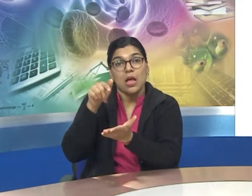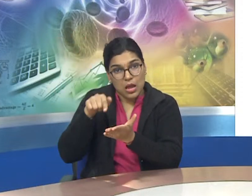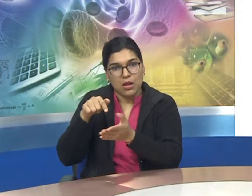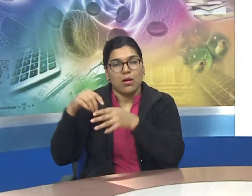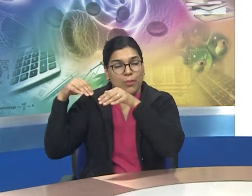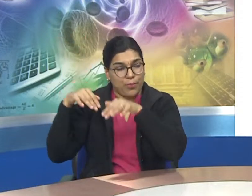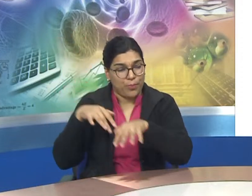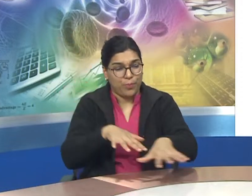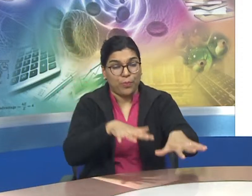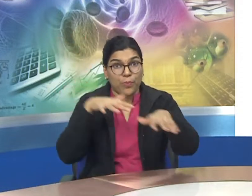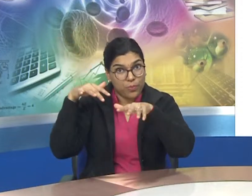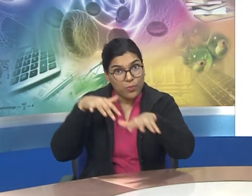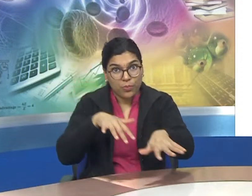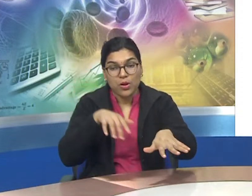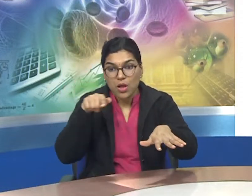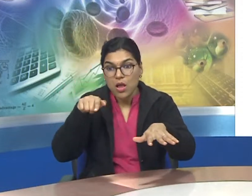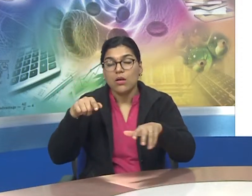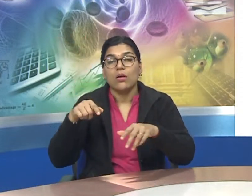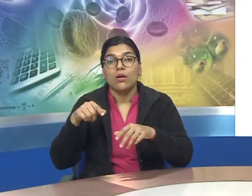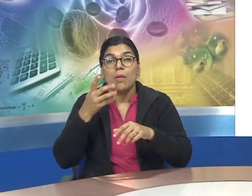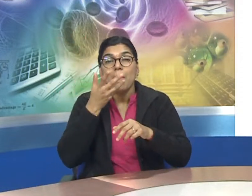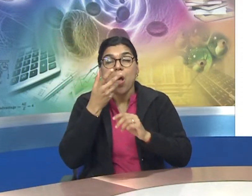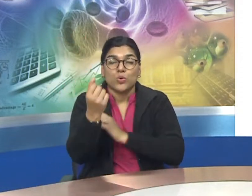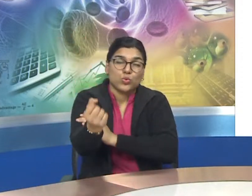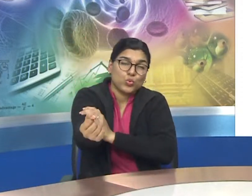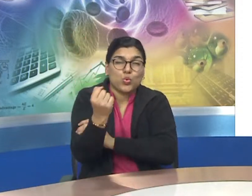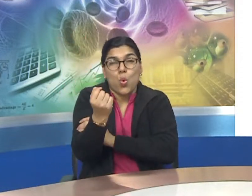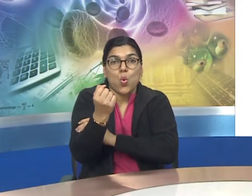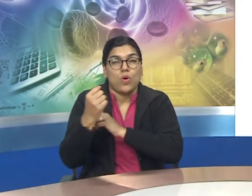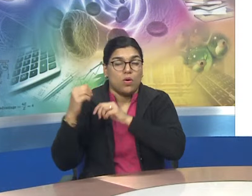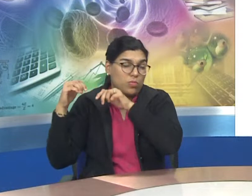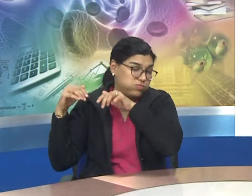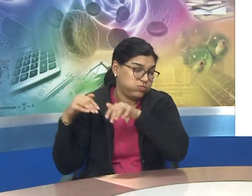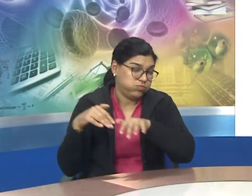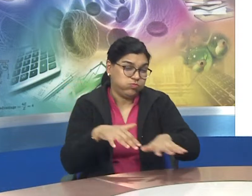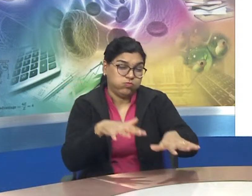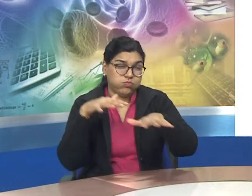In this, the water is stored at one place, and then